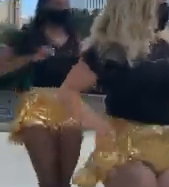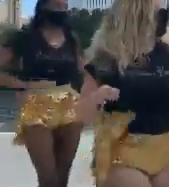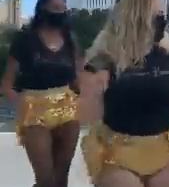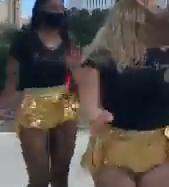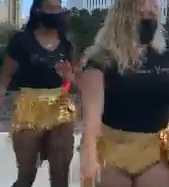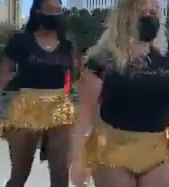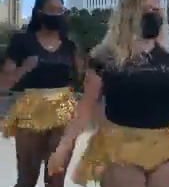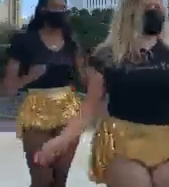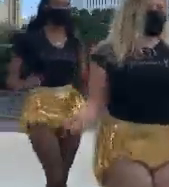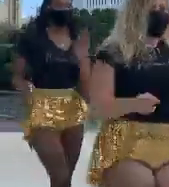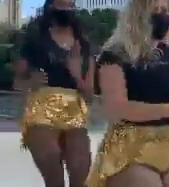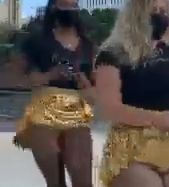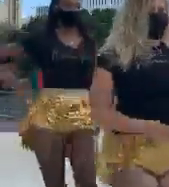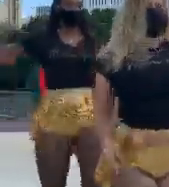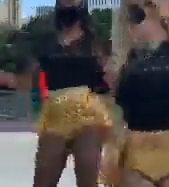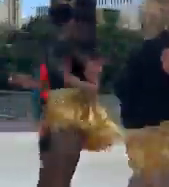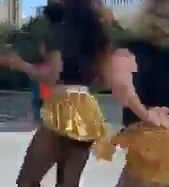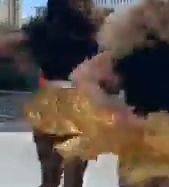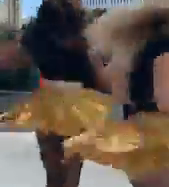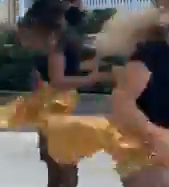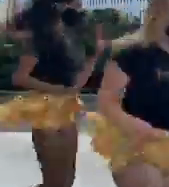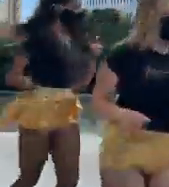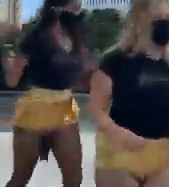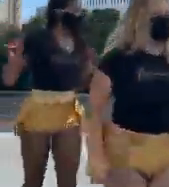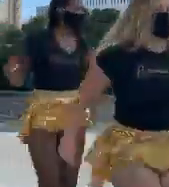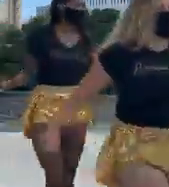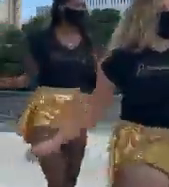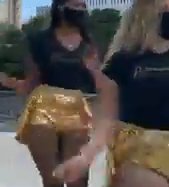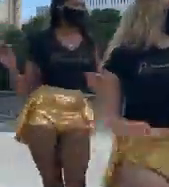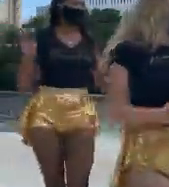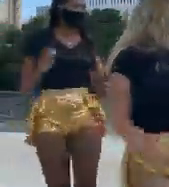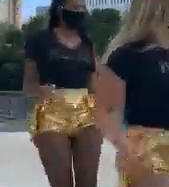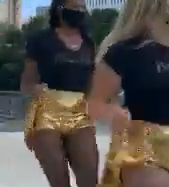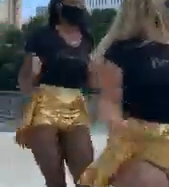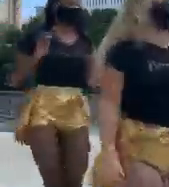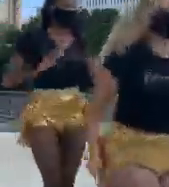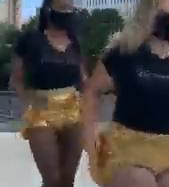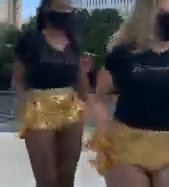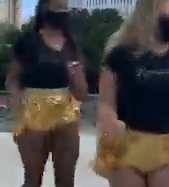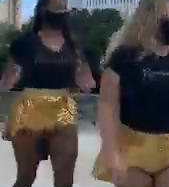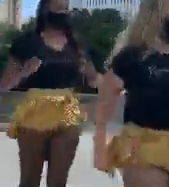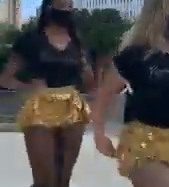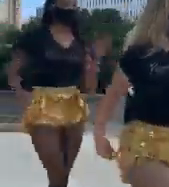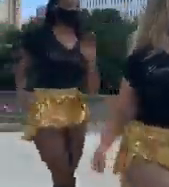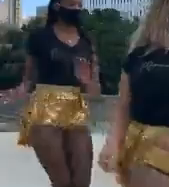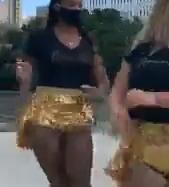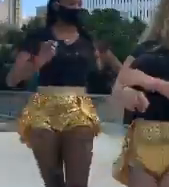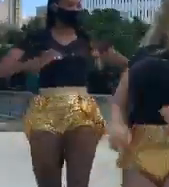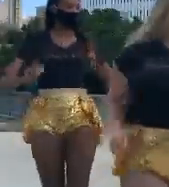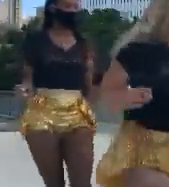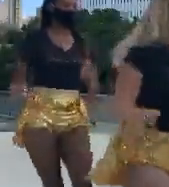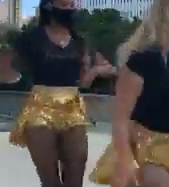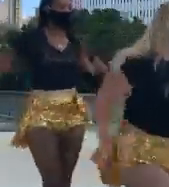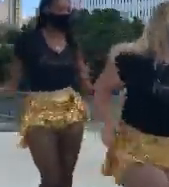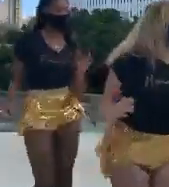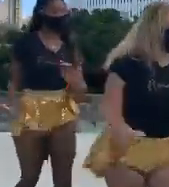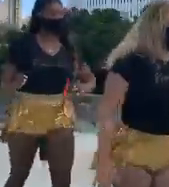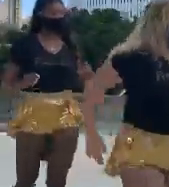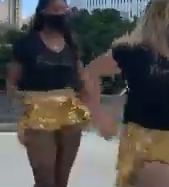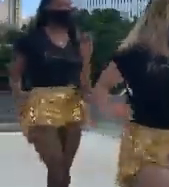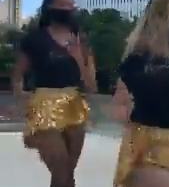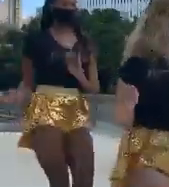sabida. ¿Y para qué sufrir? ¿Para qué? Si duele una pena